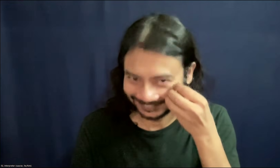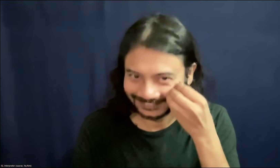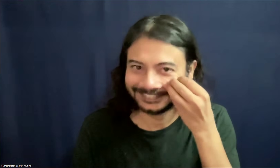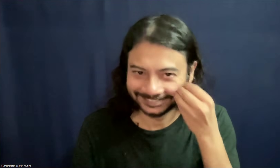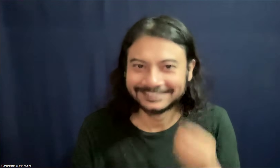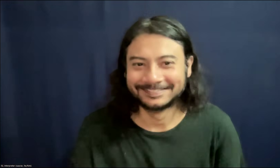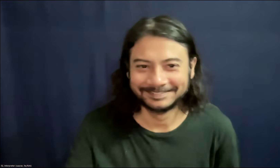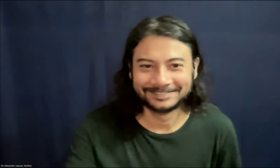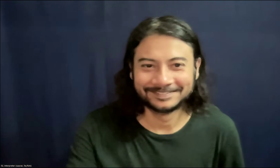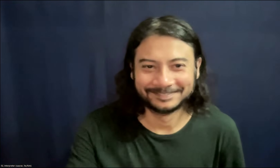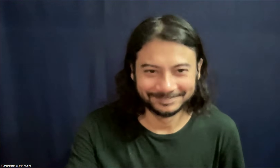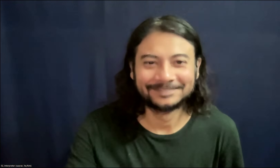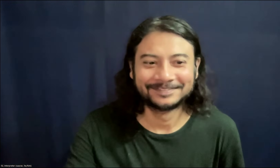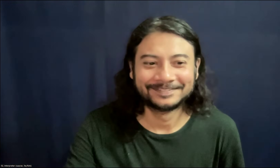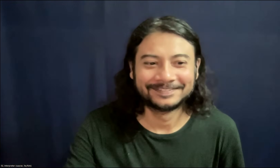Okay,